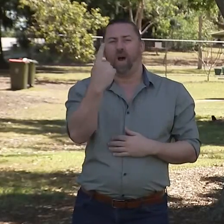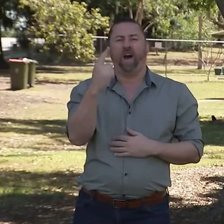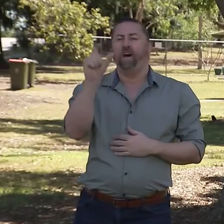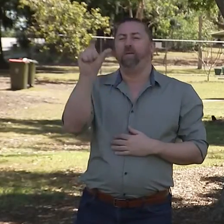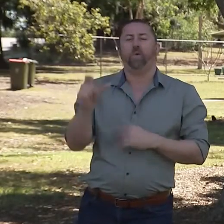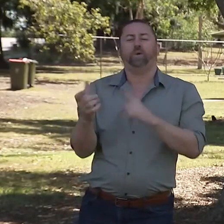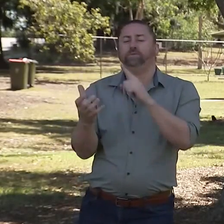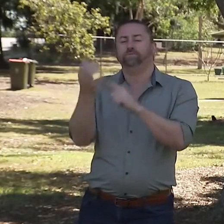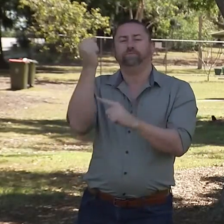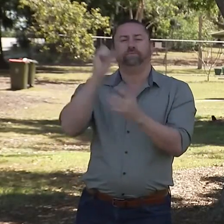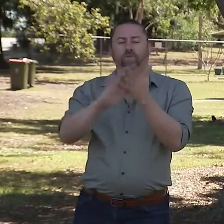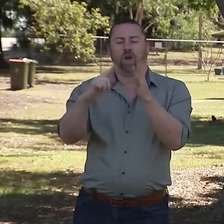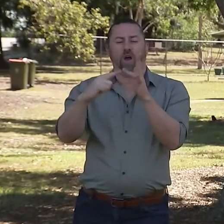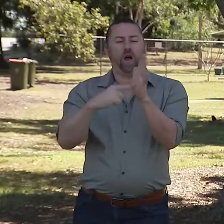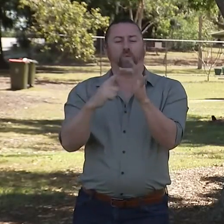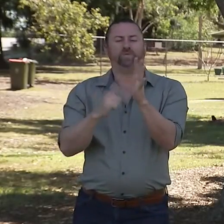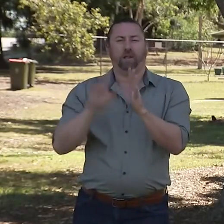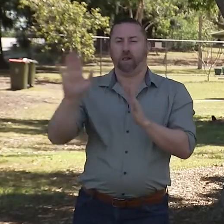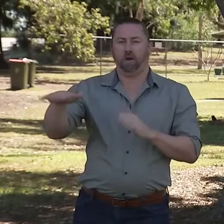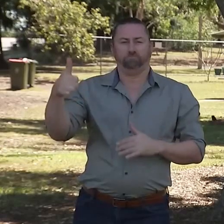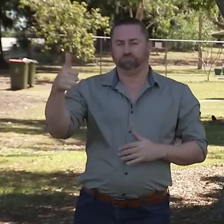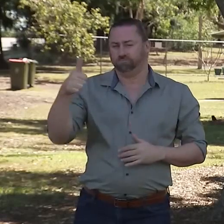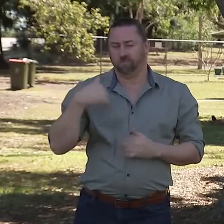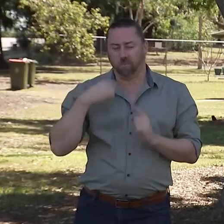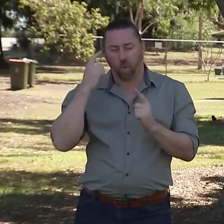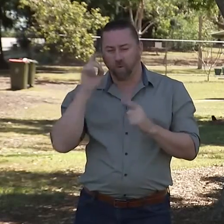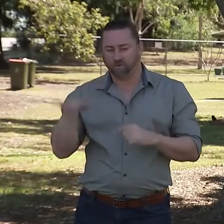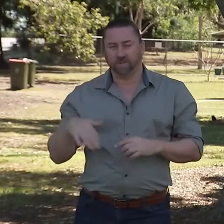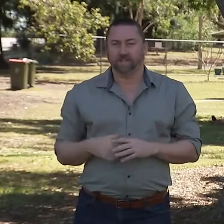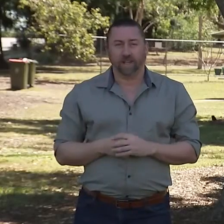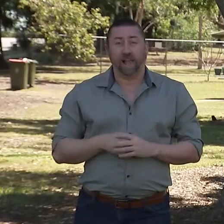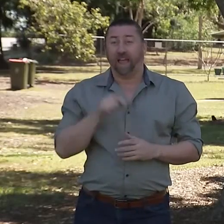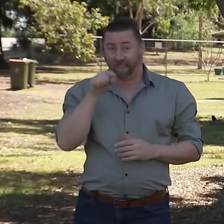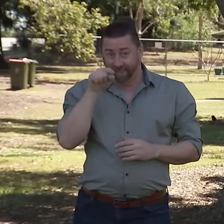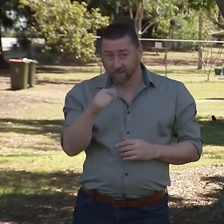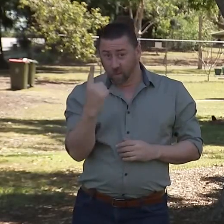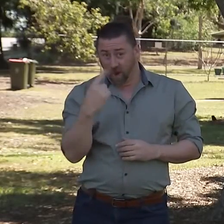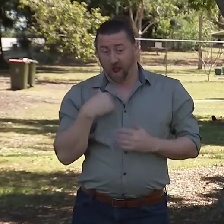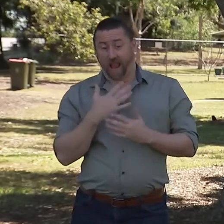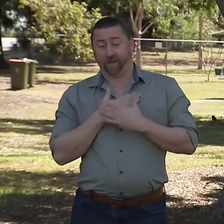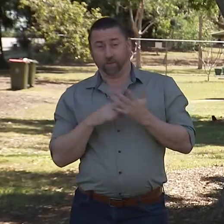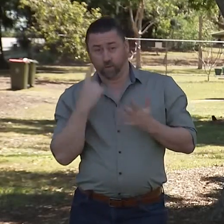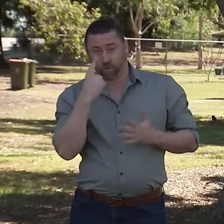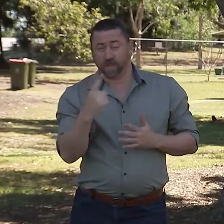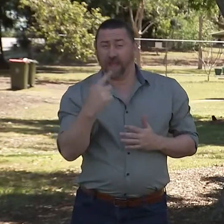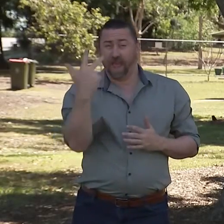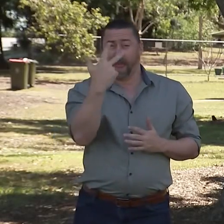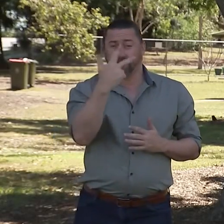hotel quarantine. We have had, and this is tremendous,